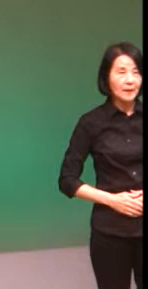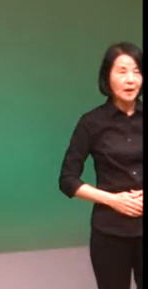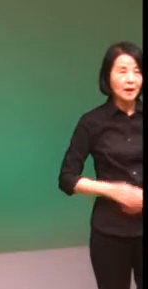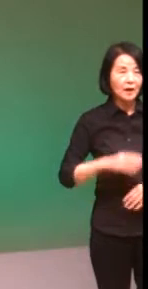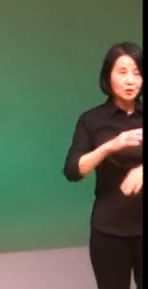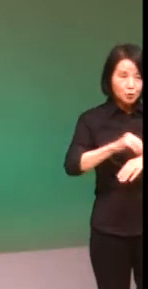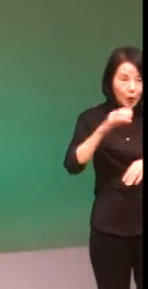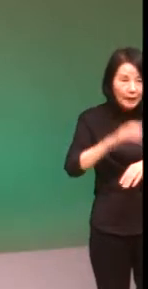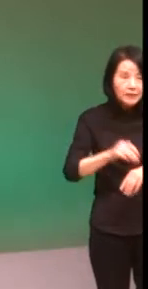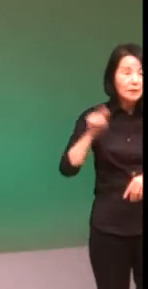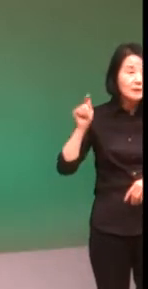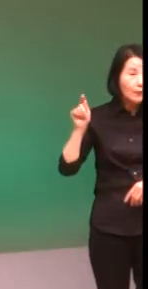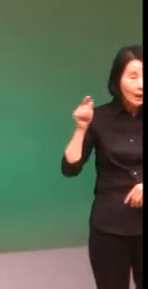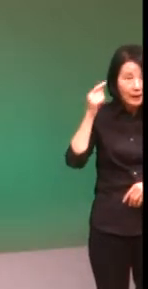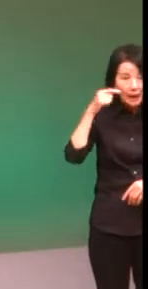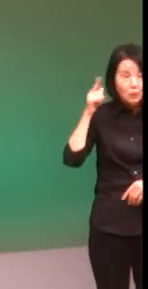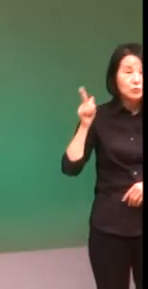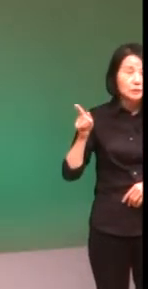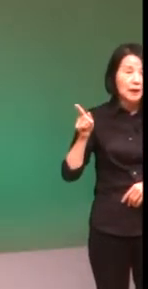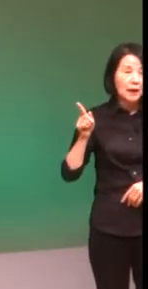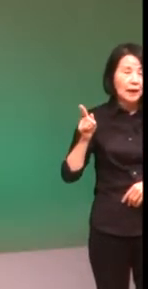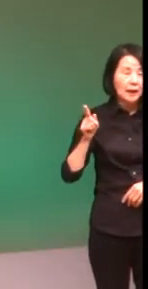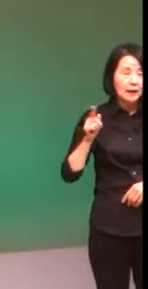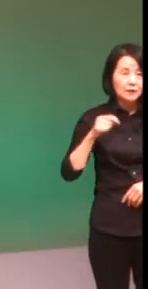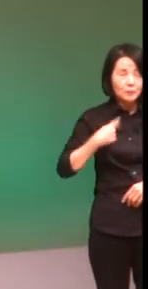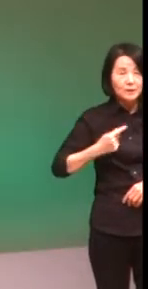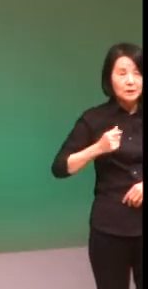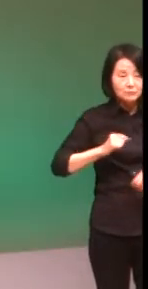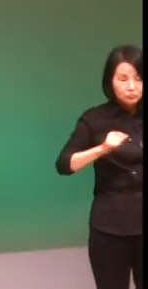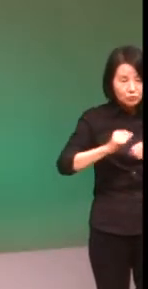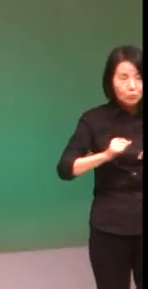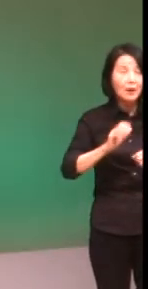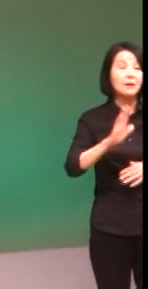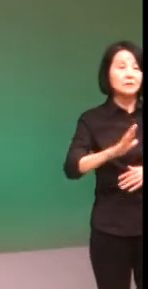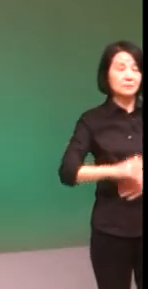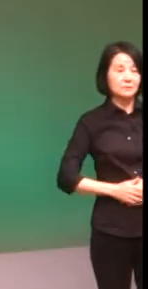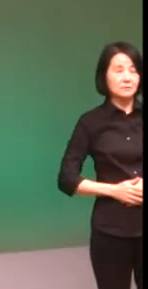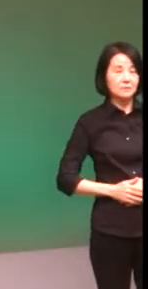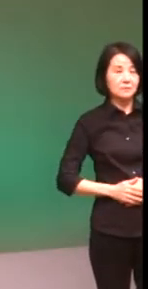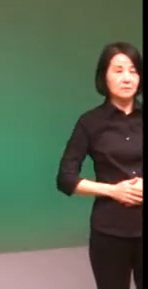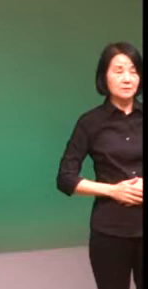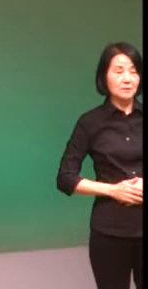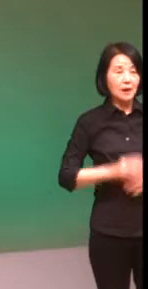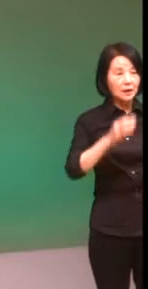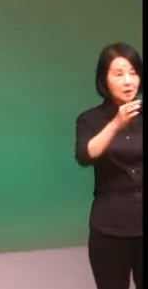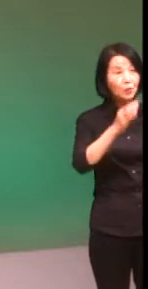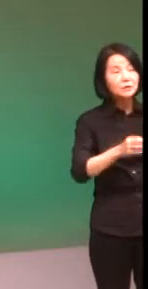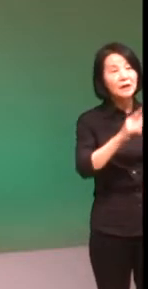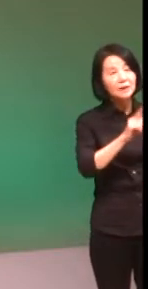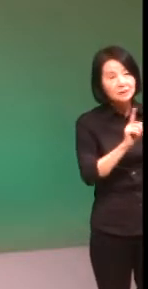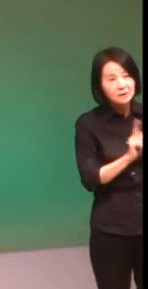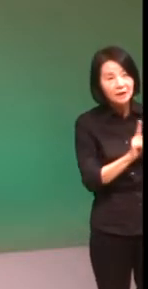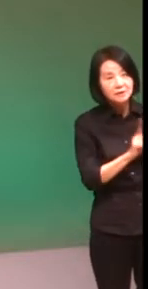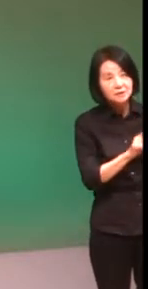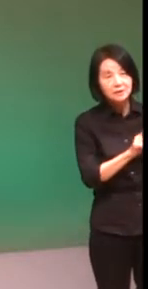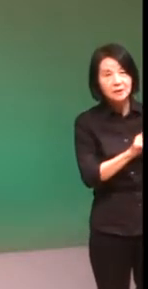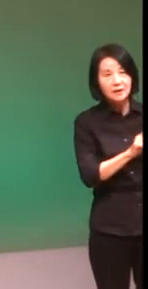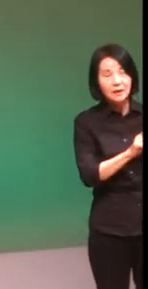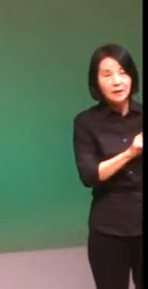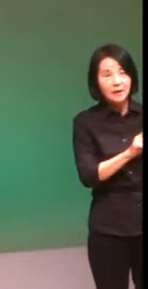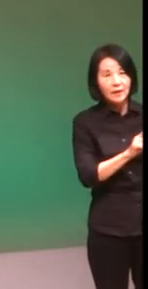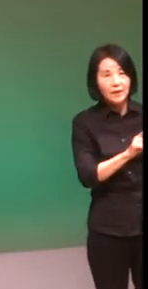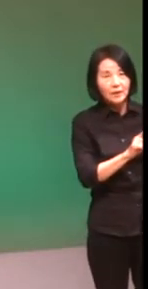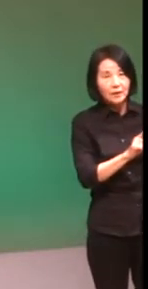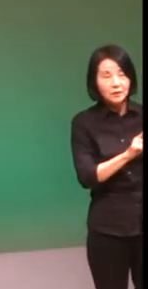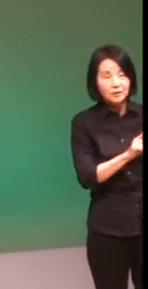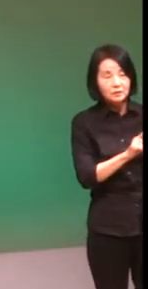developed. And people posted questions on Swedbank, a big national bank's Facebook page. Why are you investing